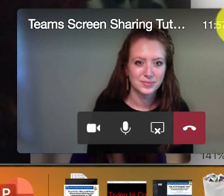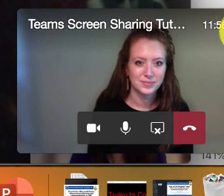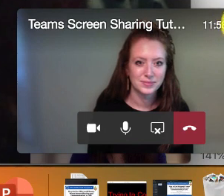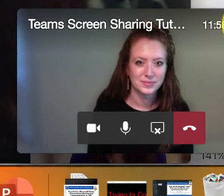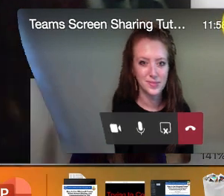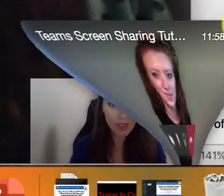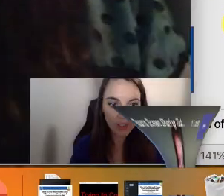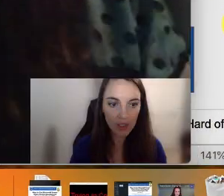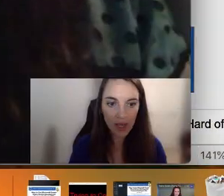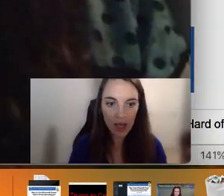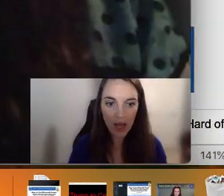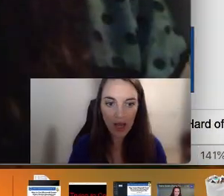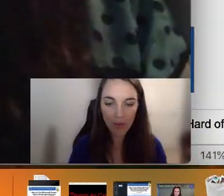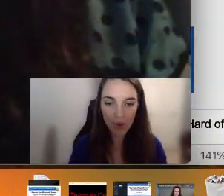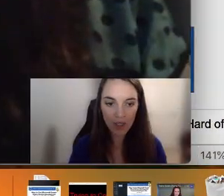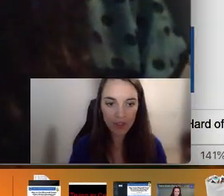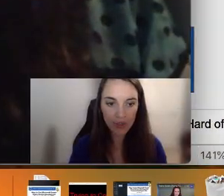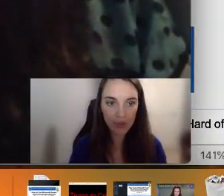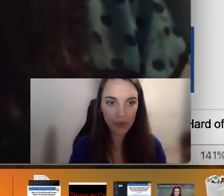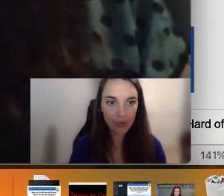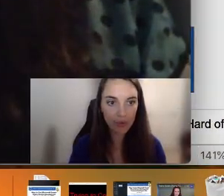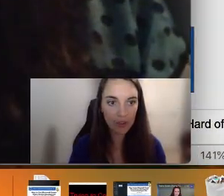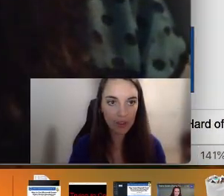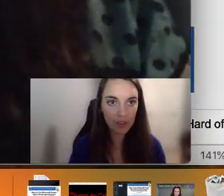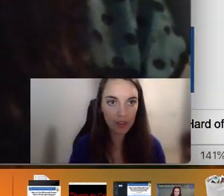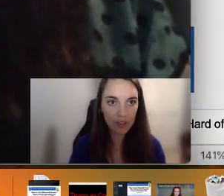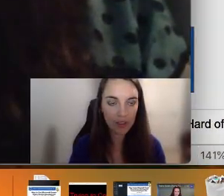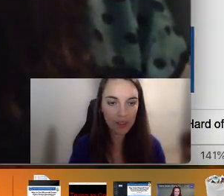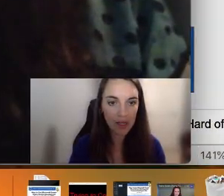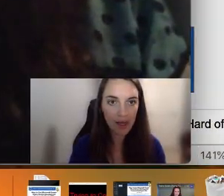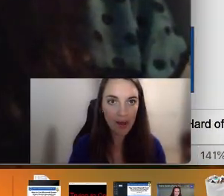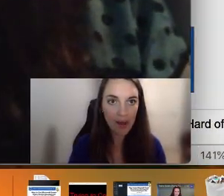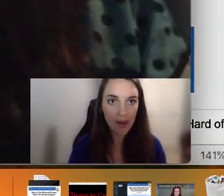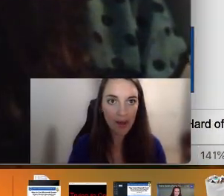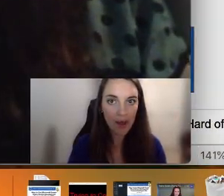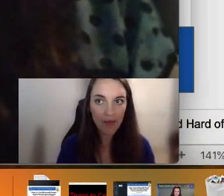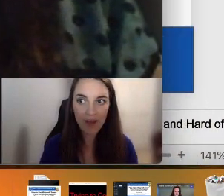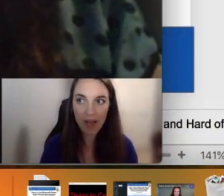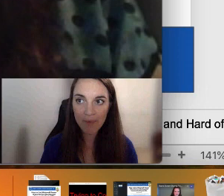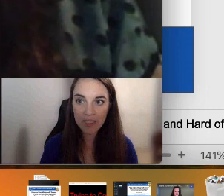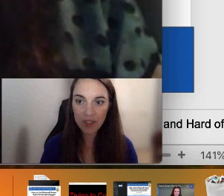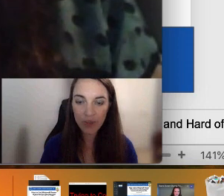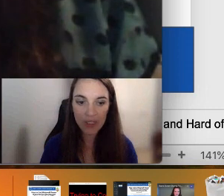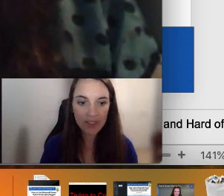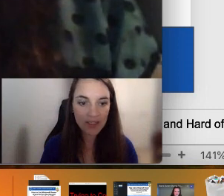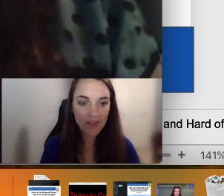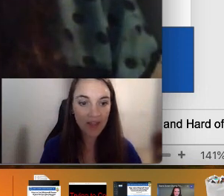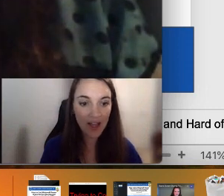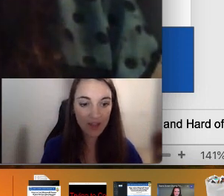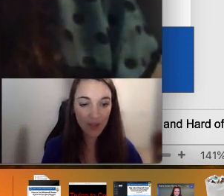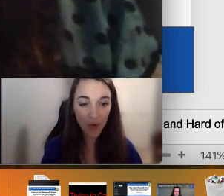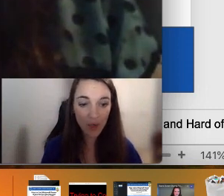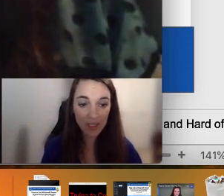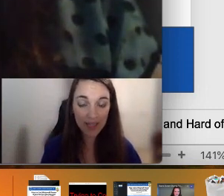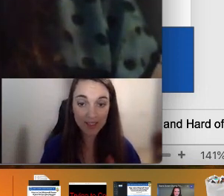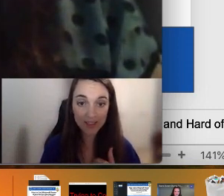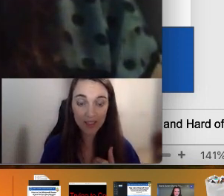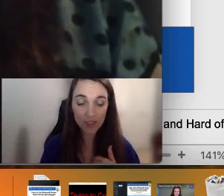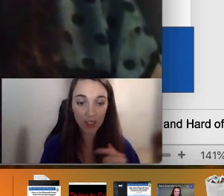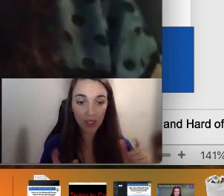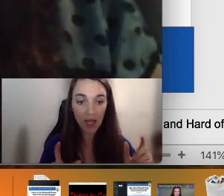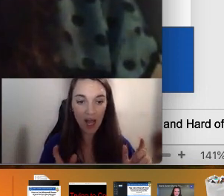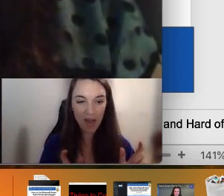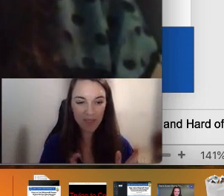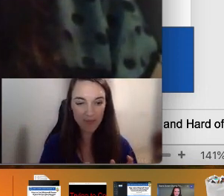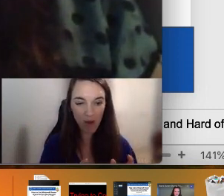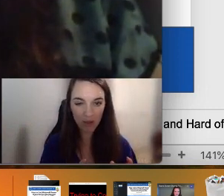I want to, if I have my students, as you notice, as the